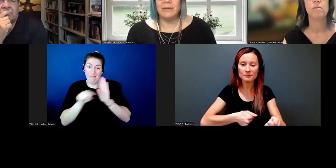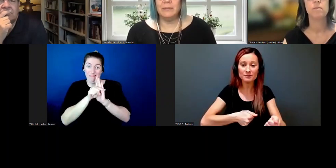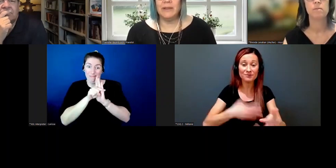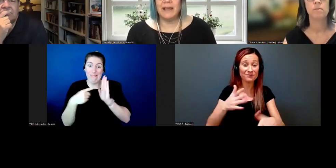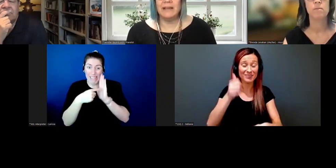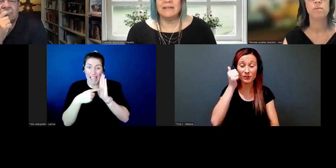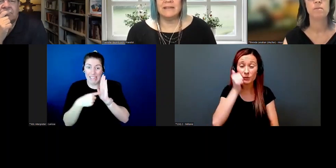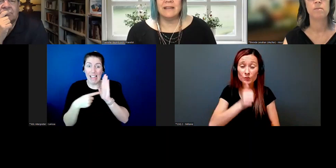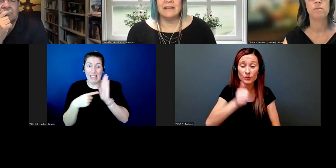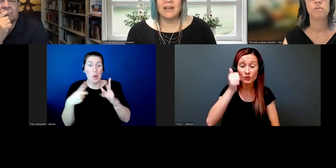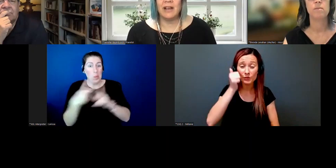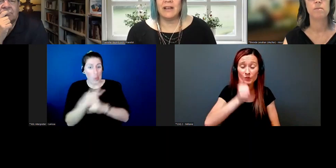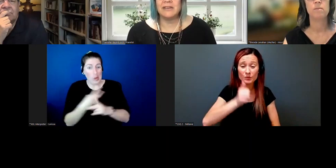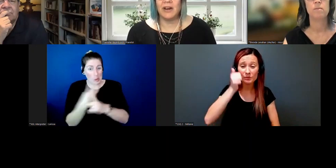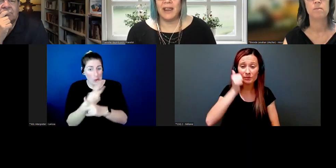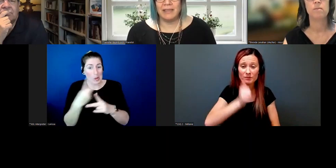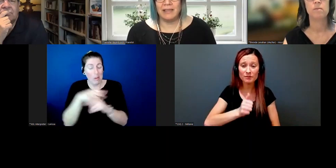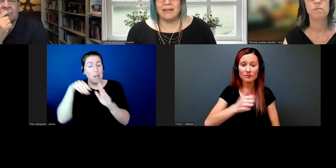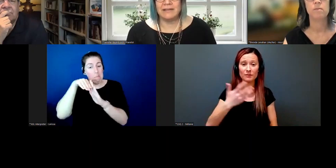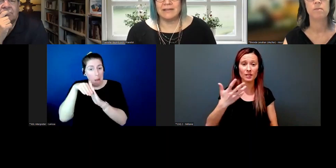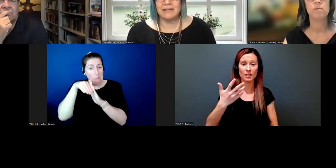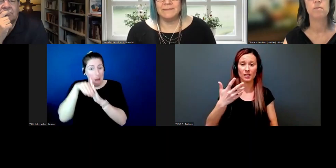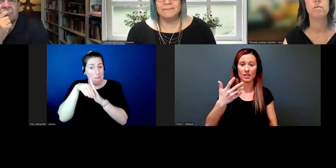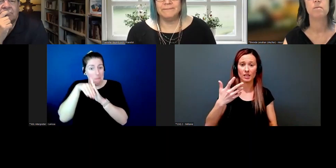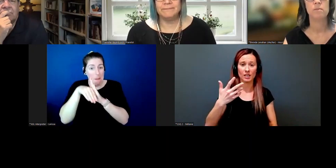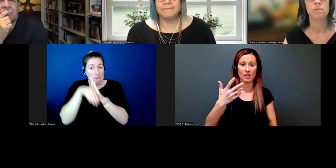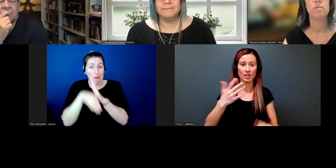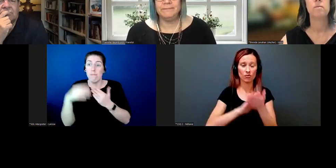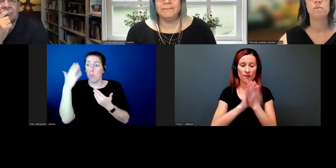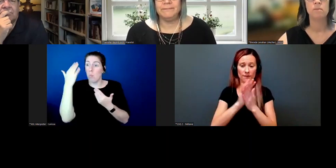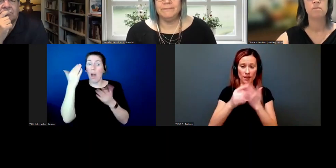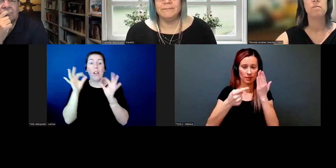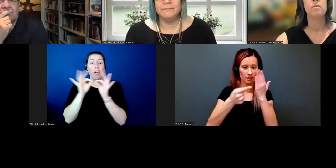poverty because these costs are endless.